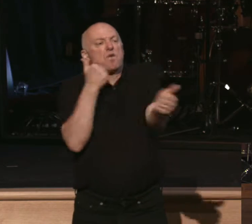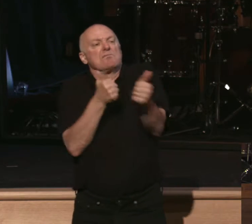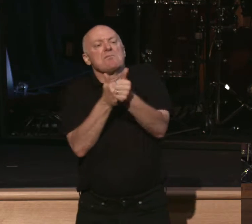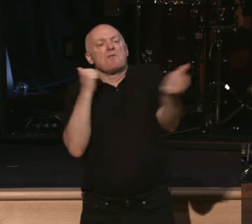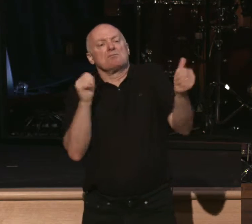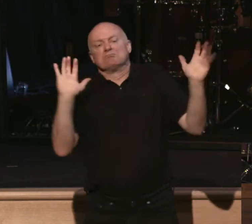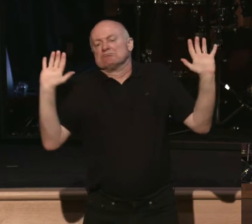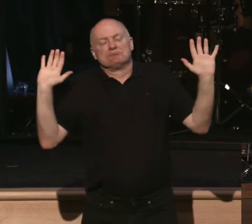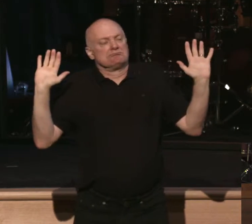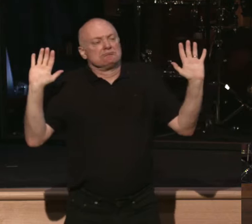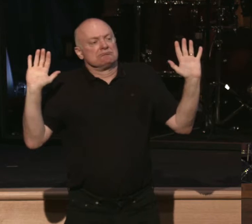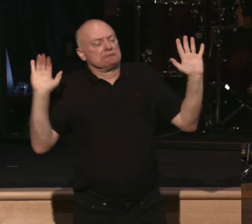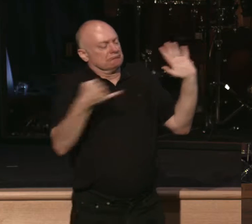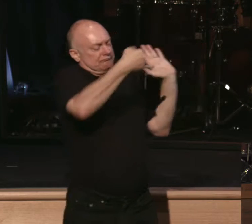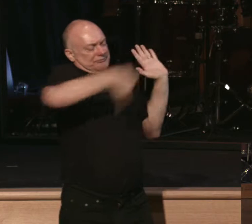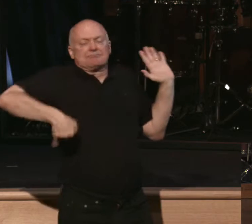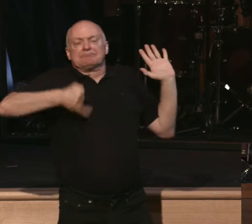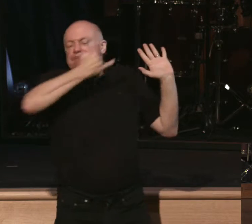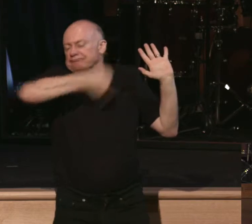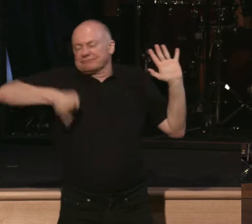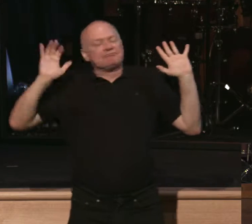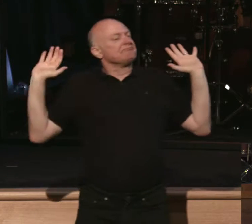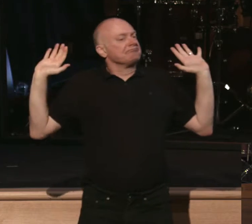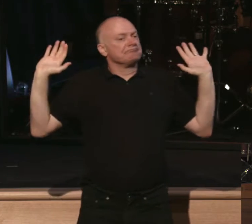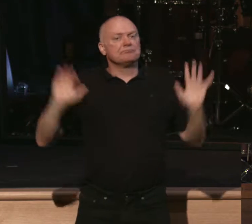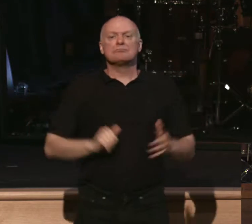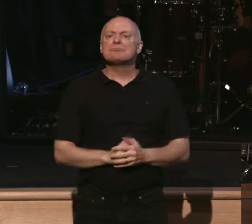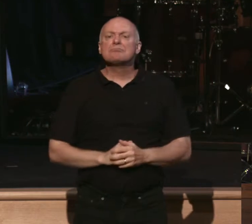avoidance, I'm going to avoid people,